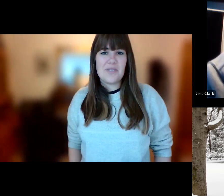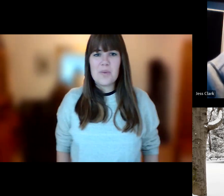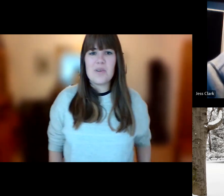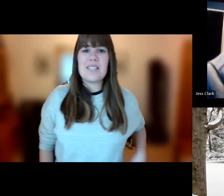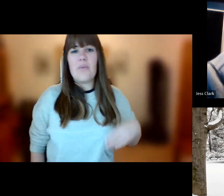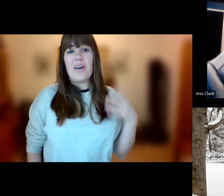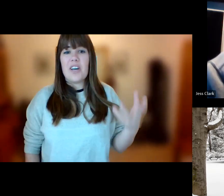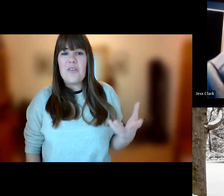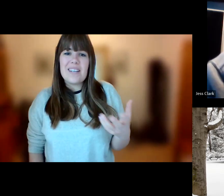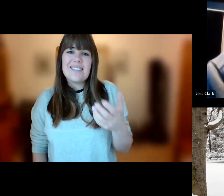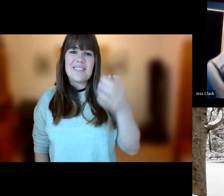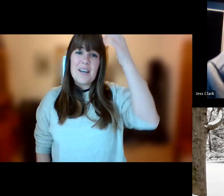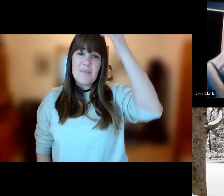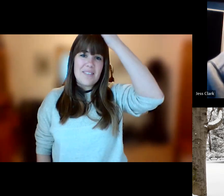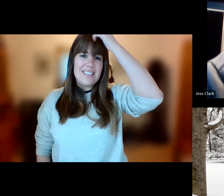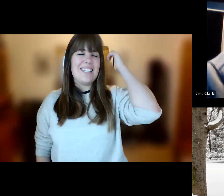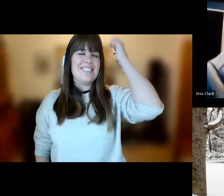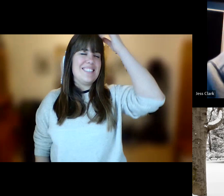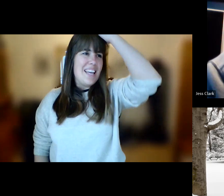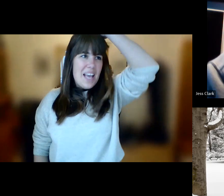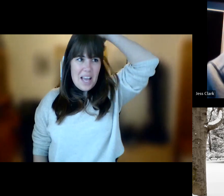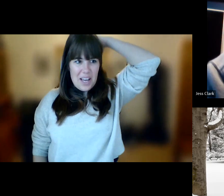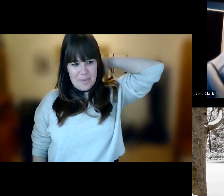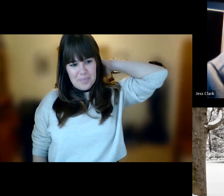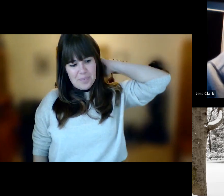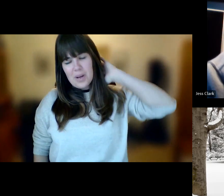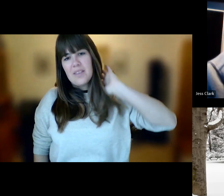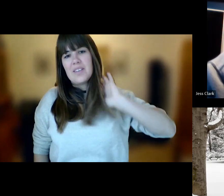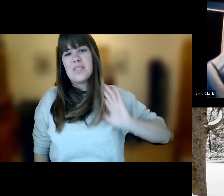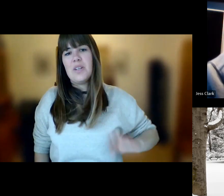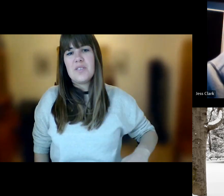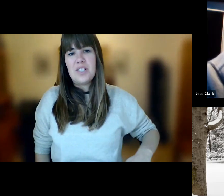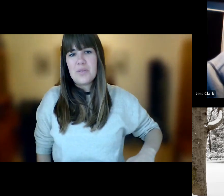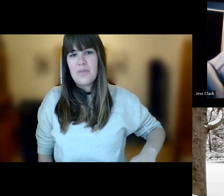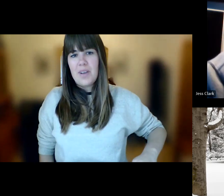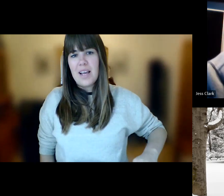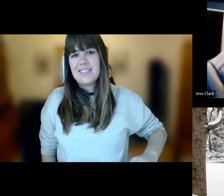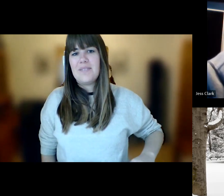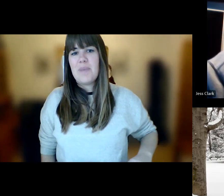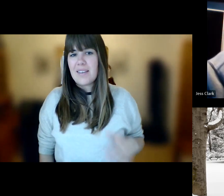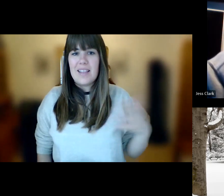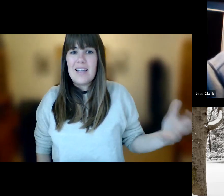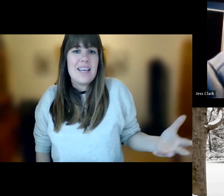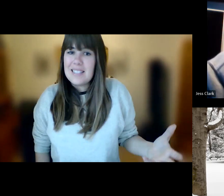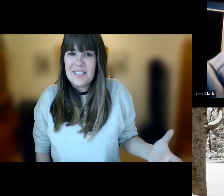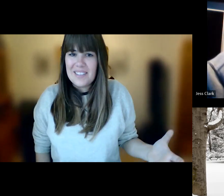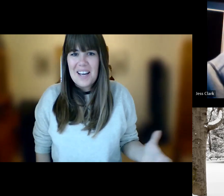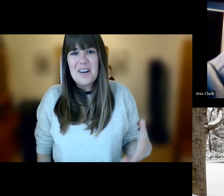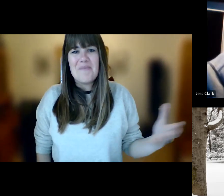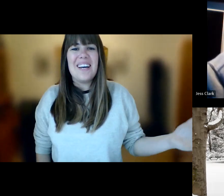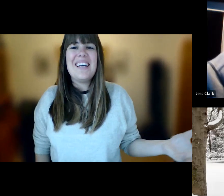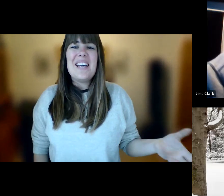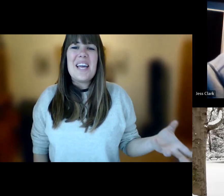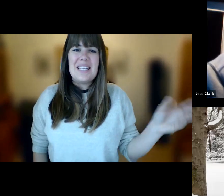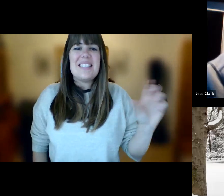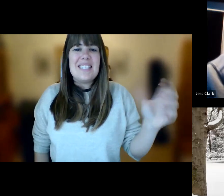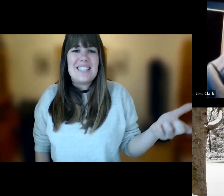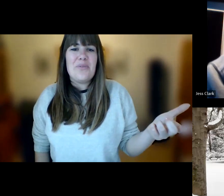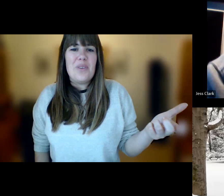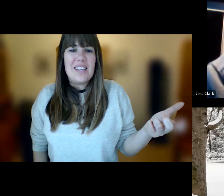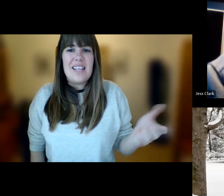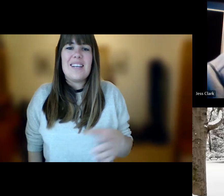from a place of humour. It's their way of coping, so it can be really challenging. But one of the things that we'll often do is reflect back that isn't who they are, but